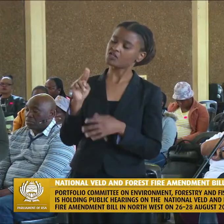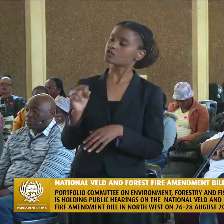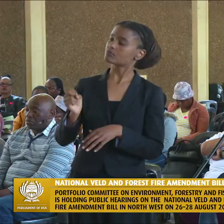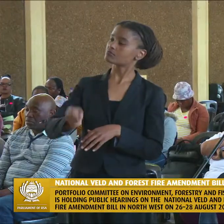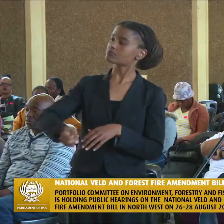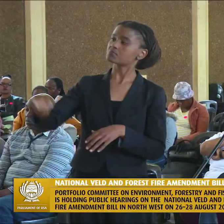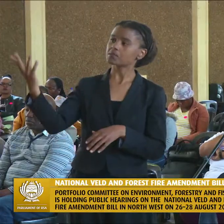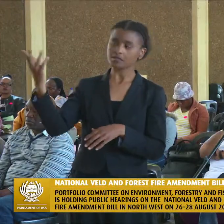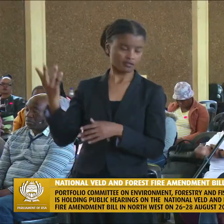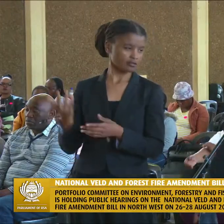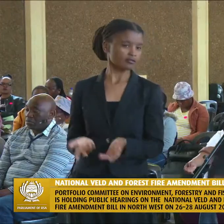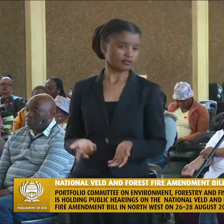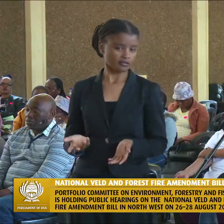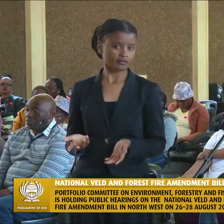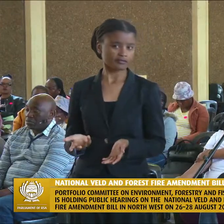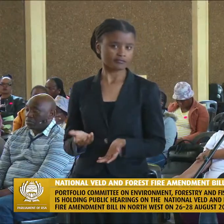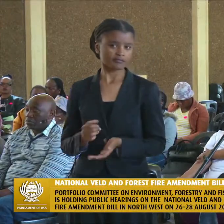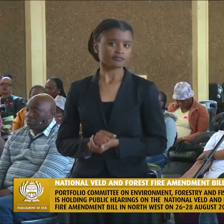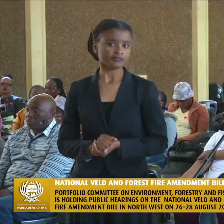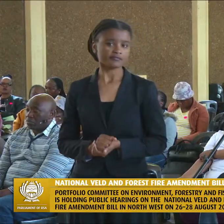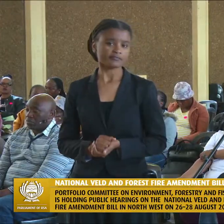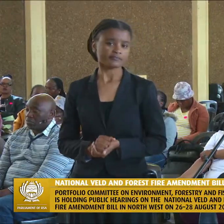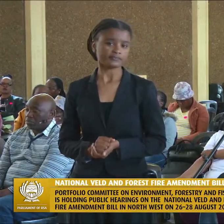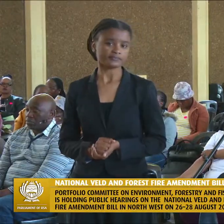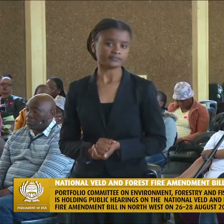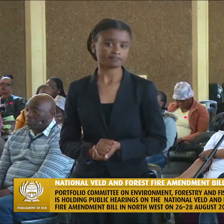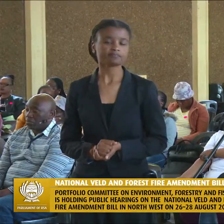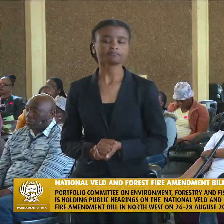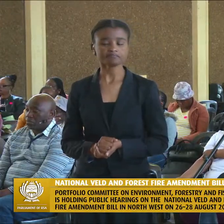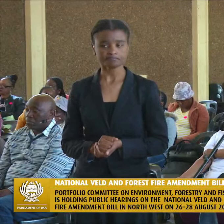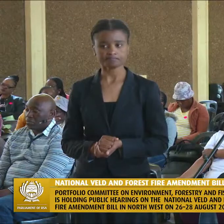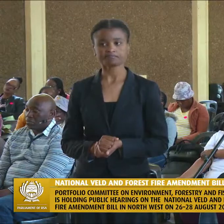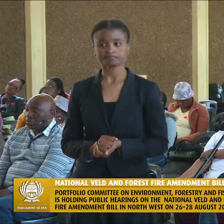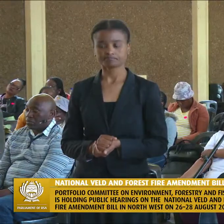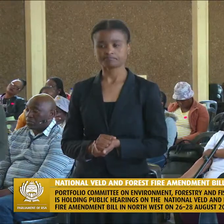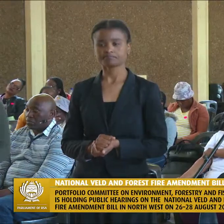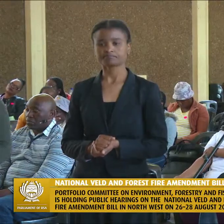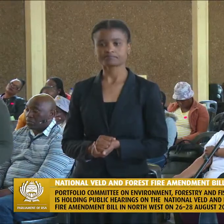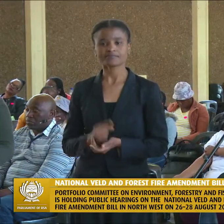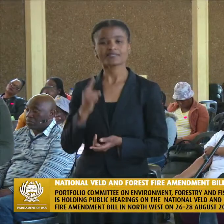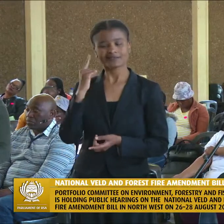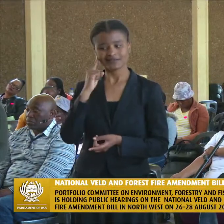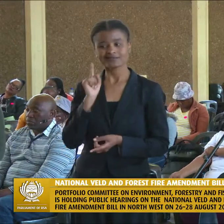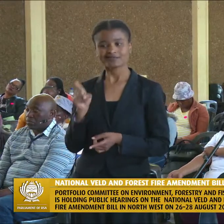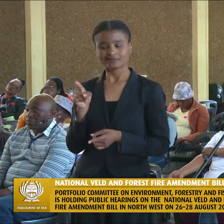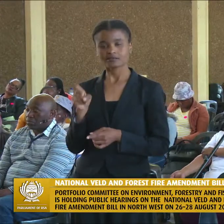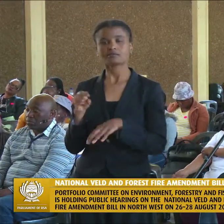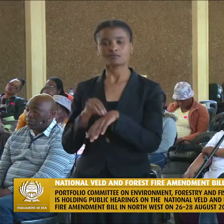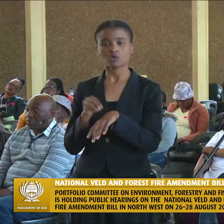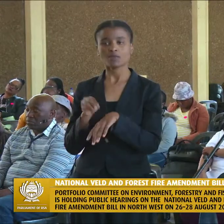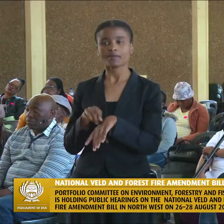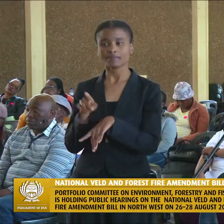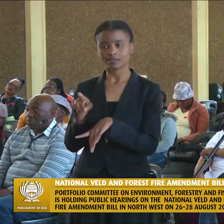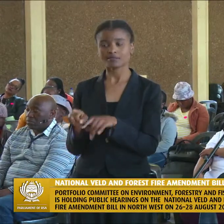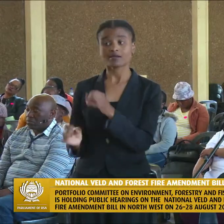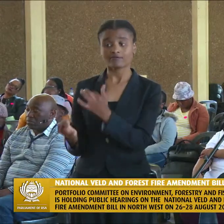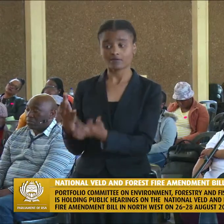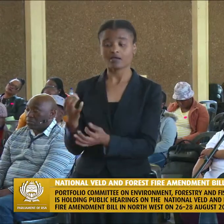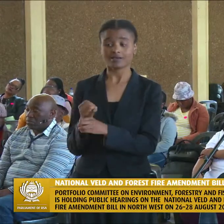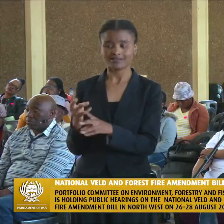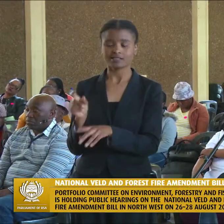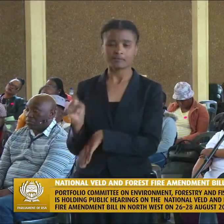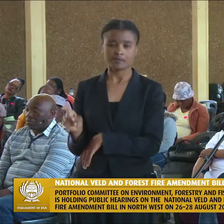or a fiemo i'm thinking that also contributes to the challenge of this failed fires that we are experiencing at the